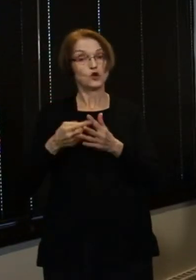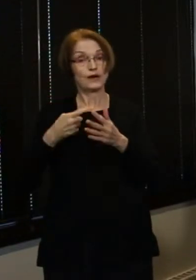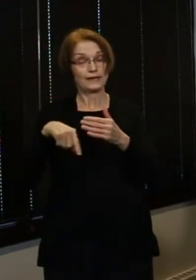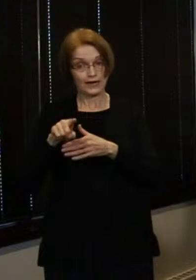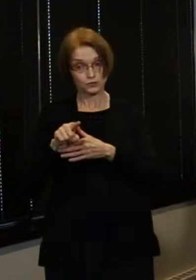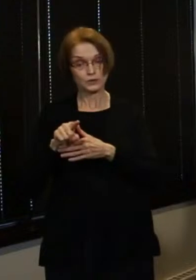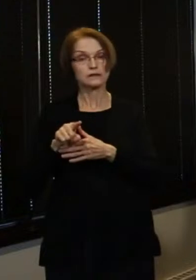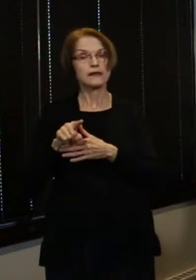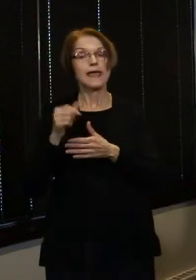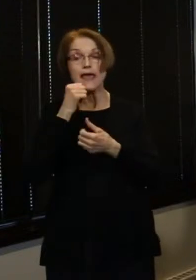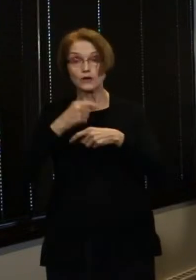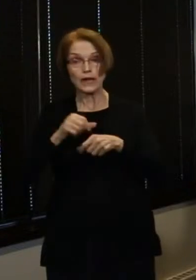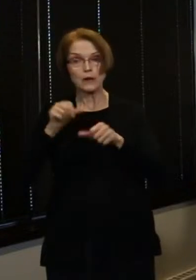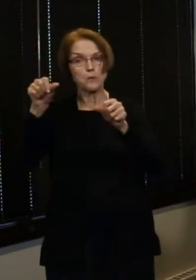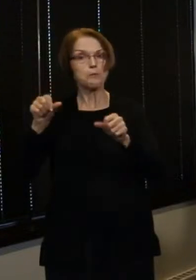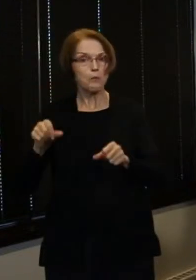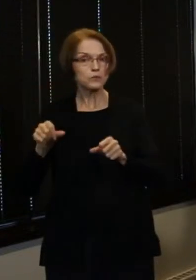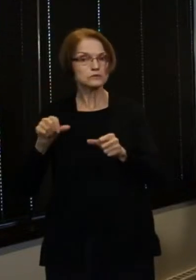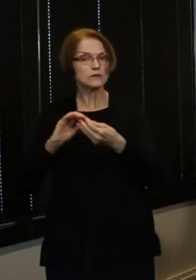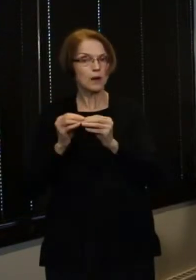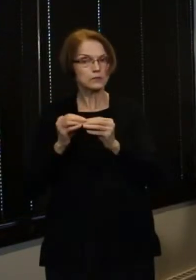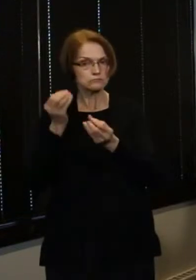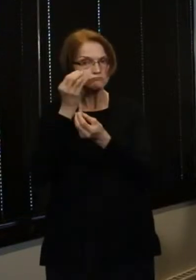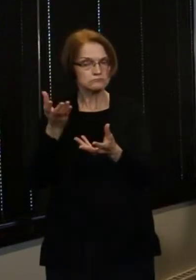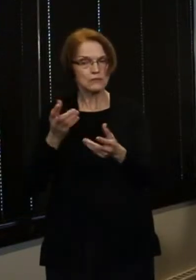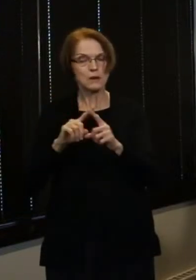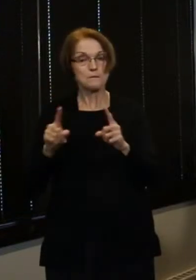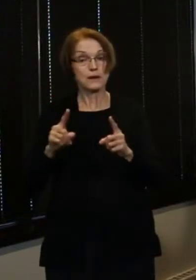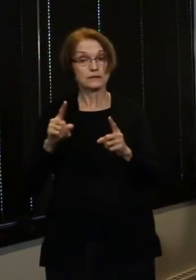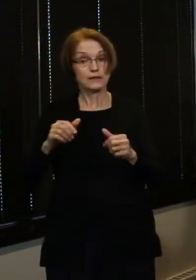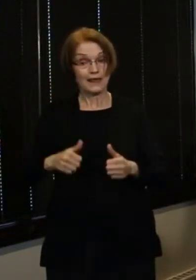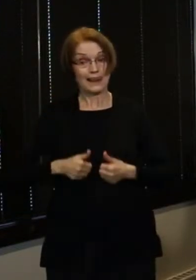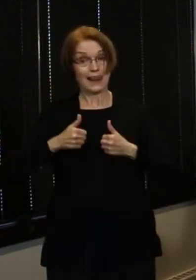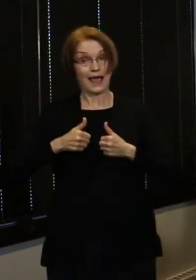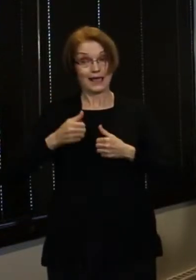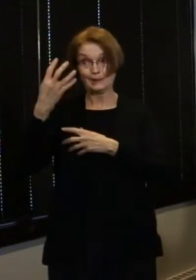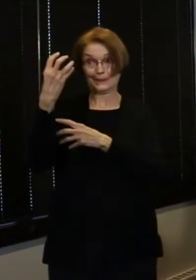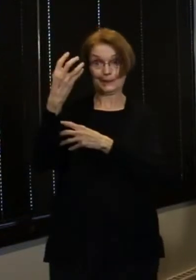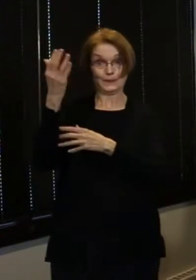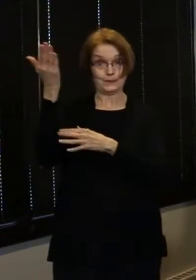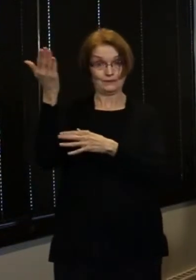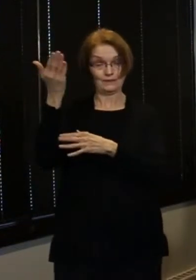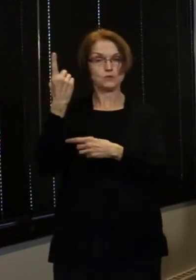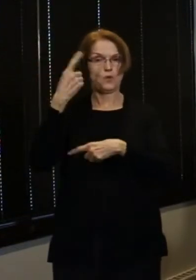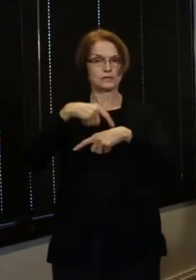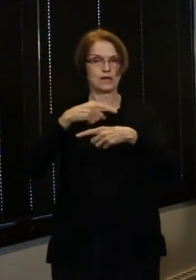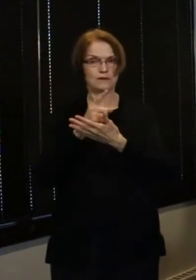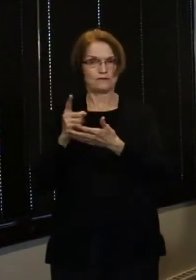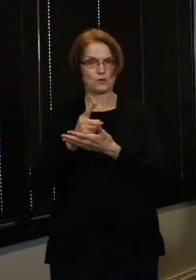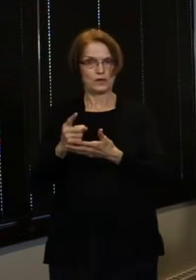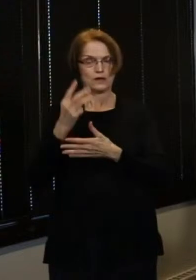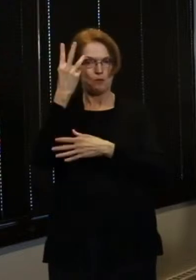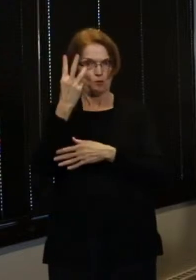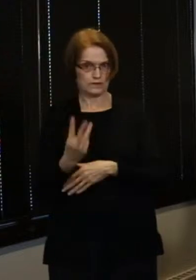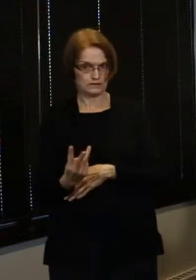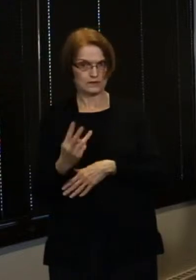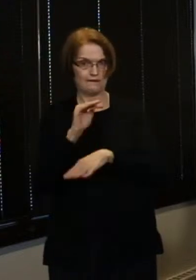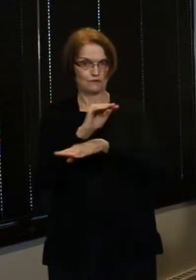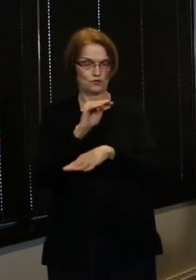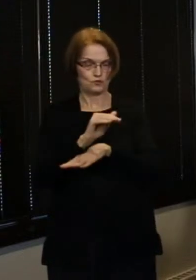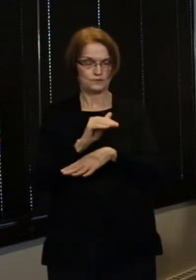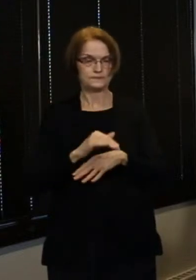the numbers every day, but we're only going to conduct our live briefings one time per week, and we'll be doing those on Wednesday